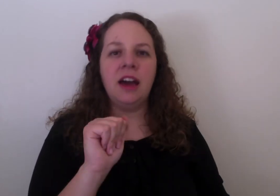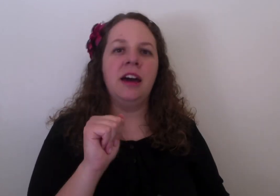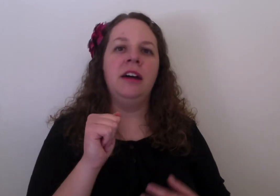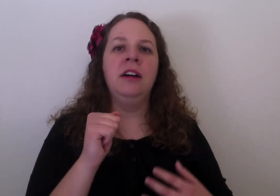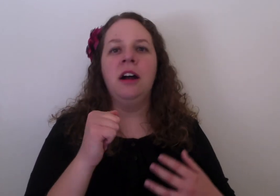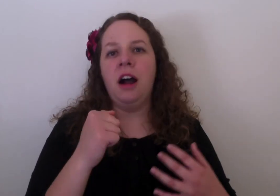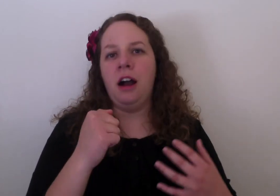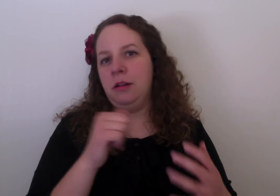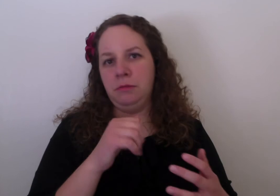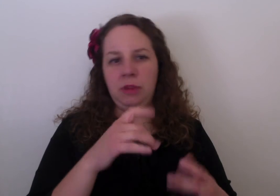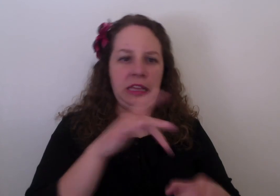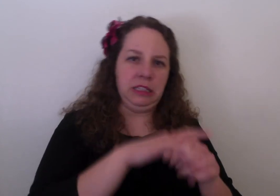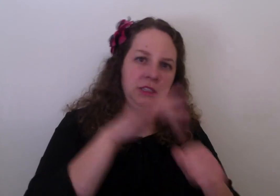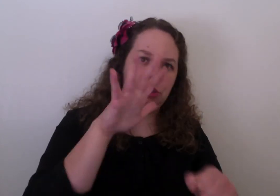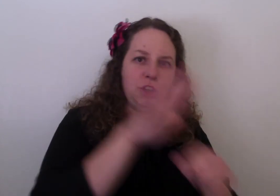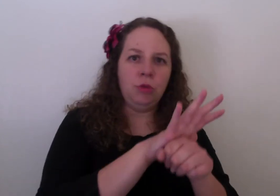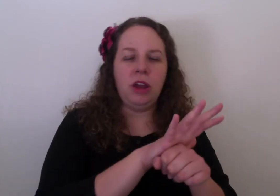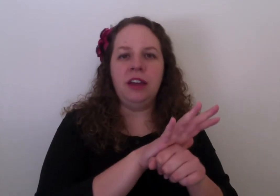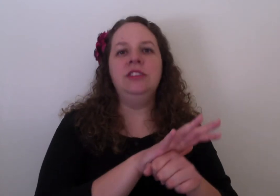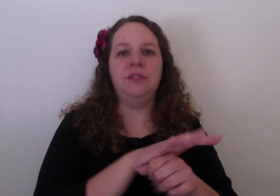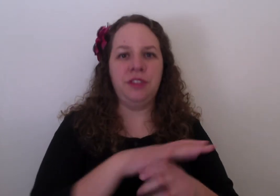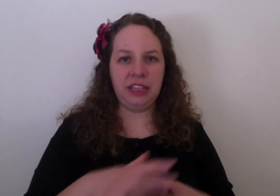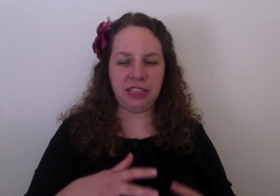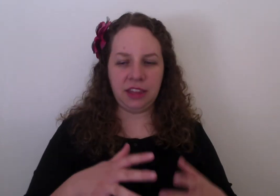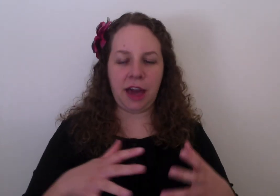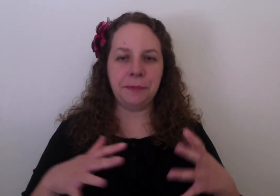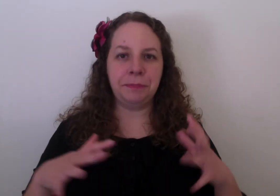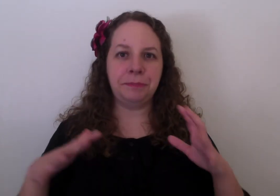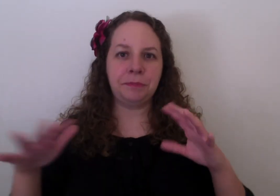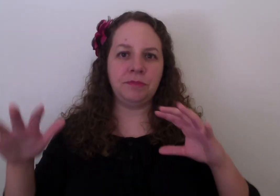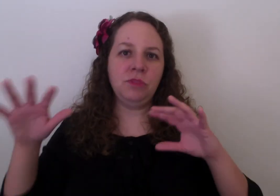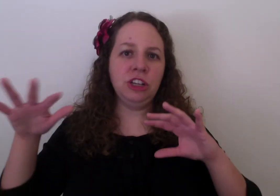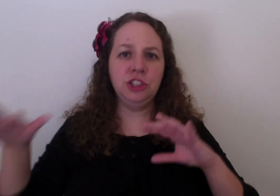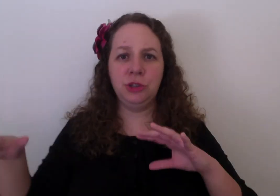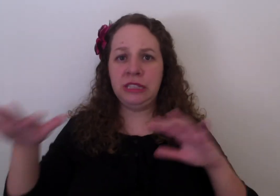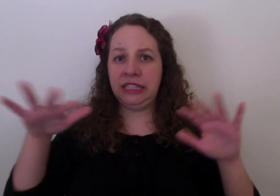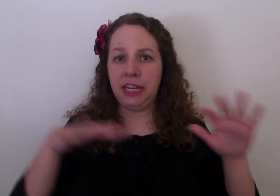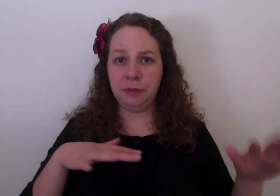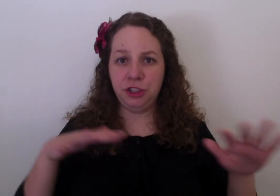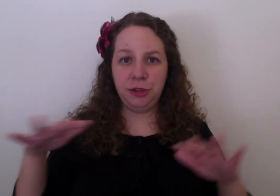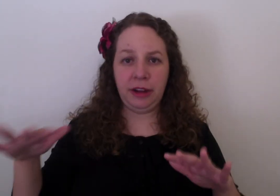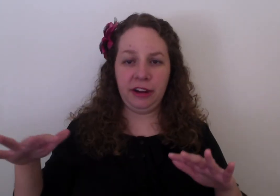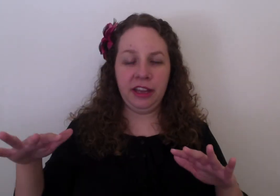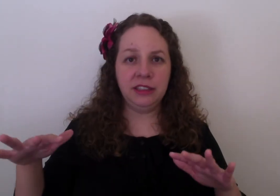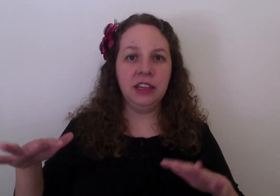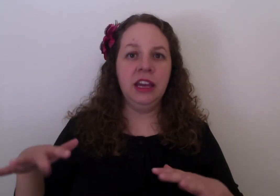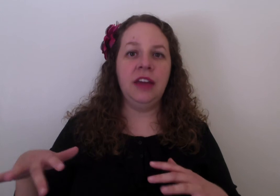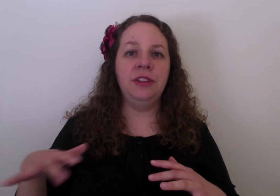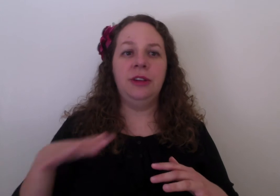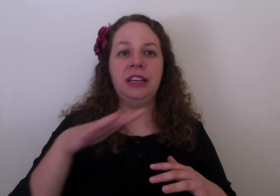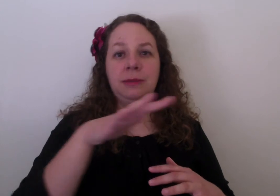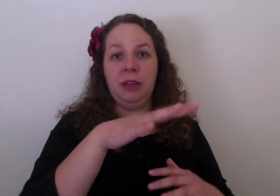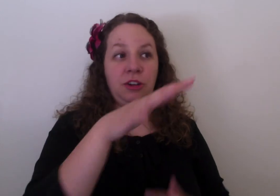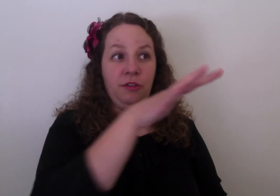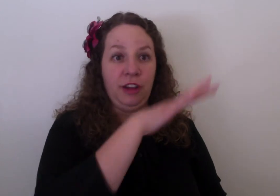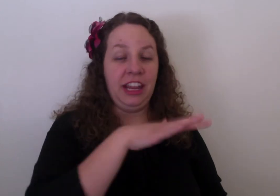pizza, and soda, different things like that. So you can set up the 2 areas, and then you can explain over here